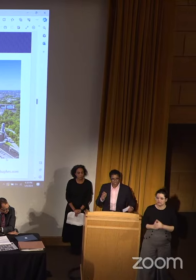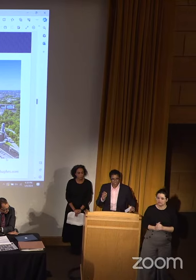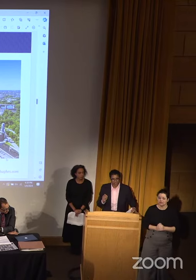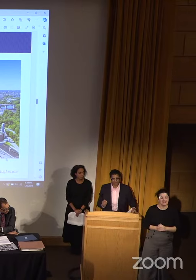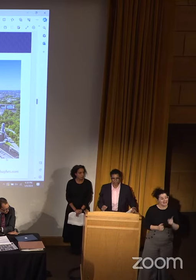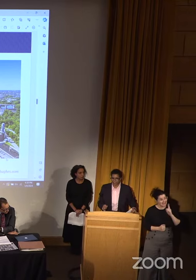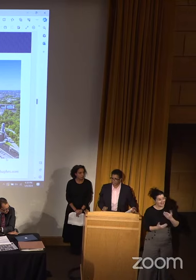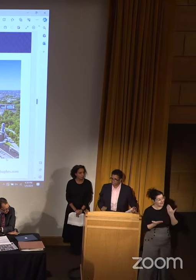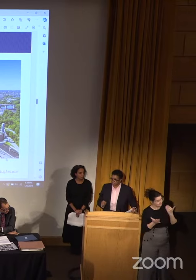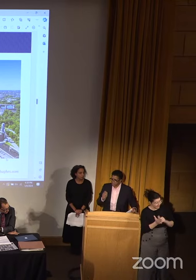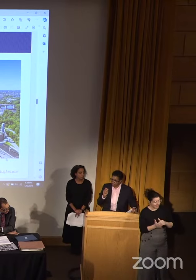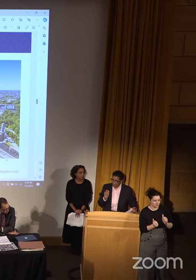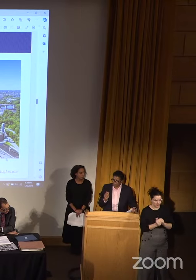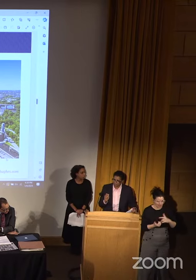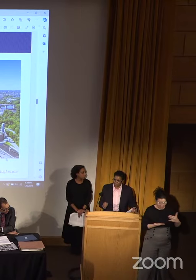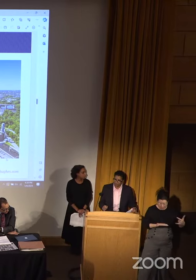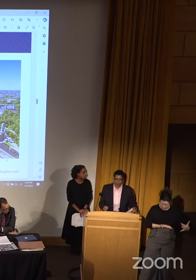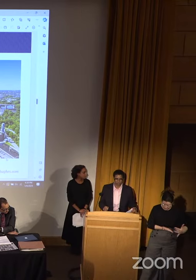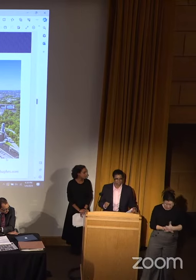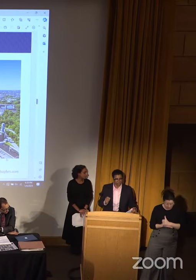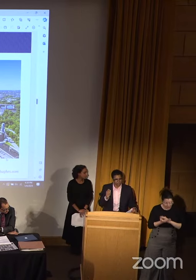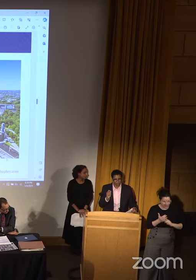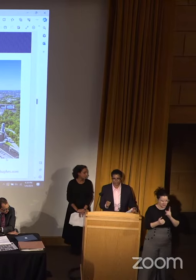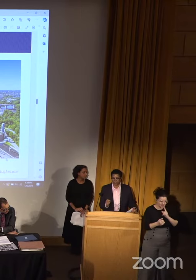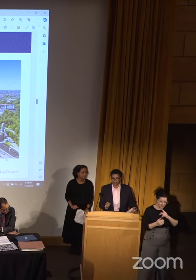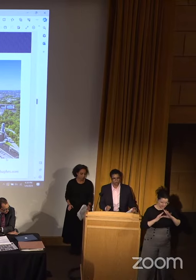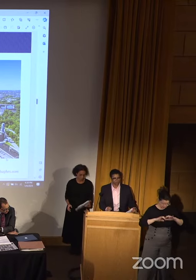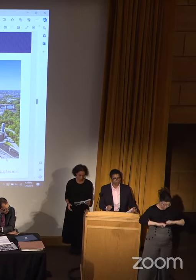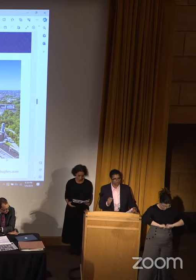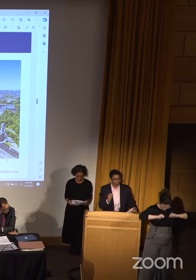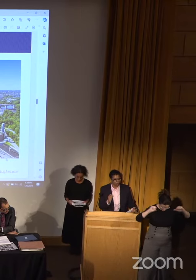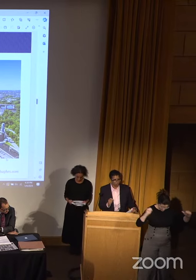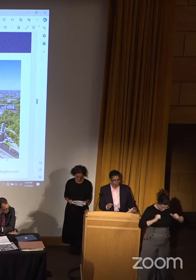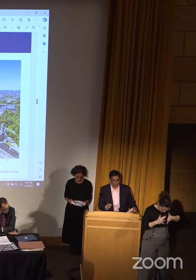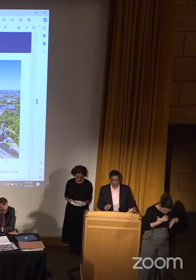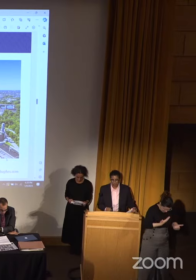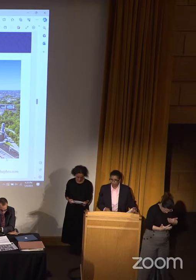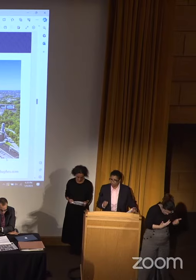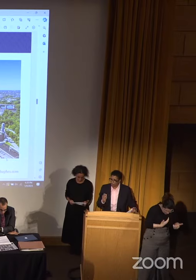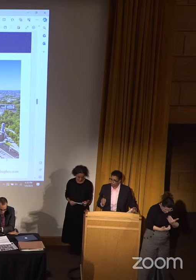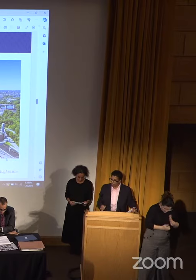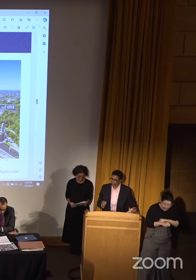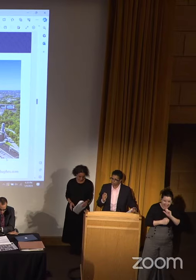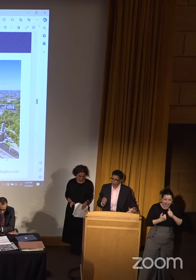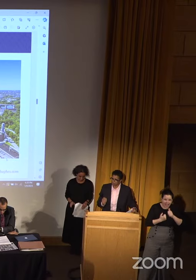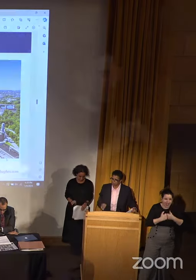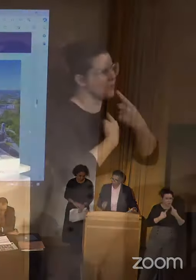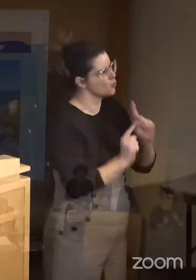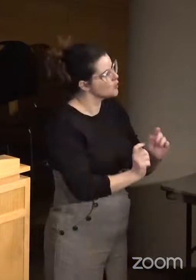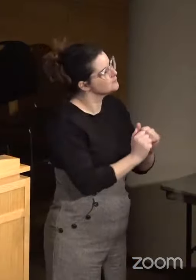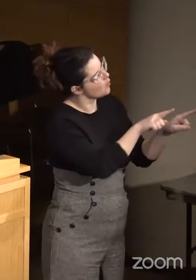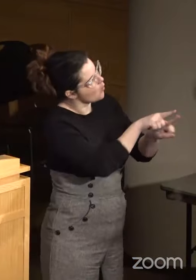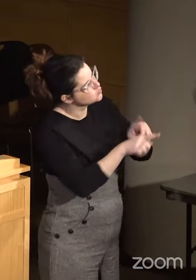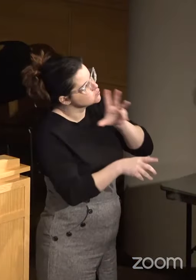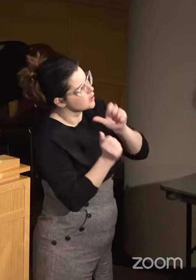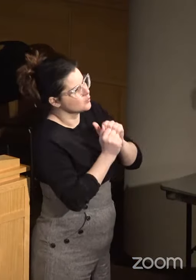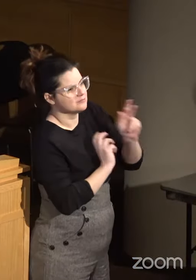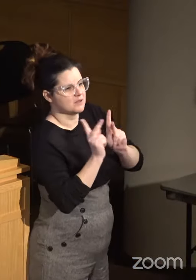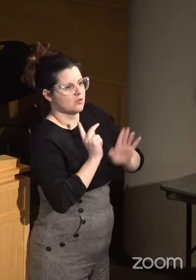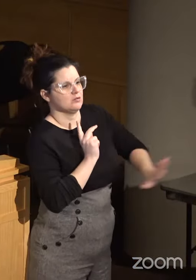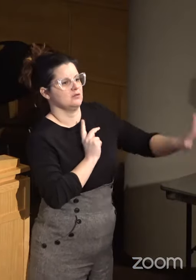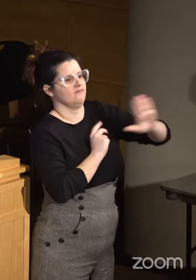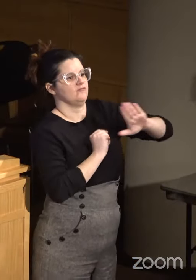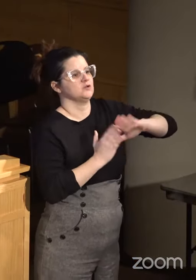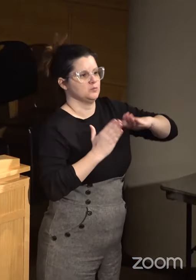we got an understanding of how the inner workings of this department works, but we also spoke with members of the